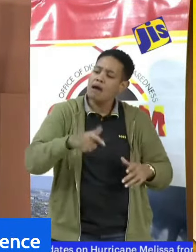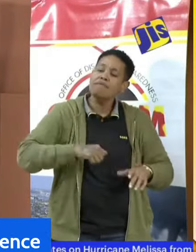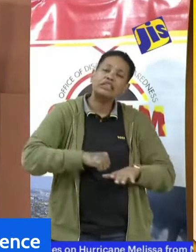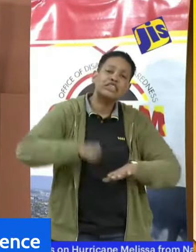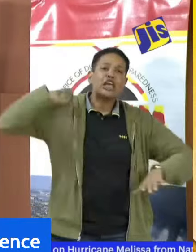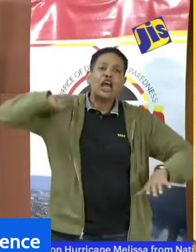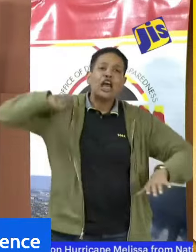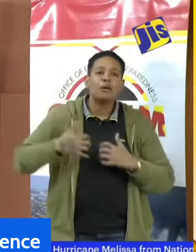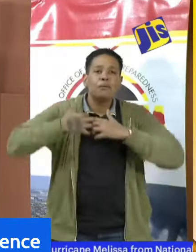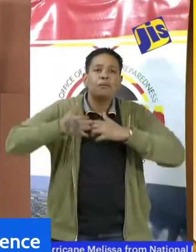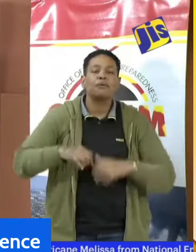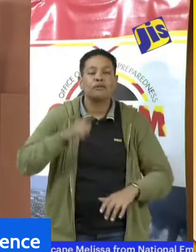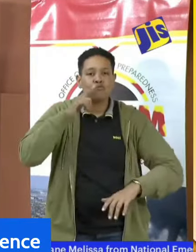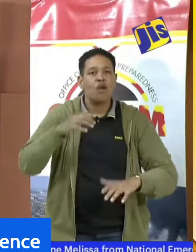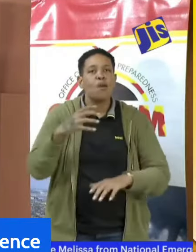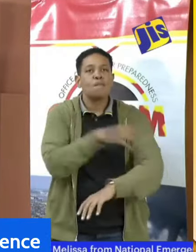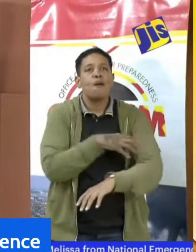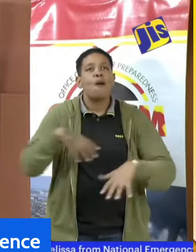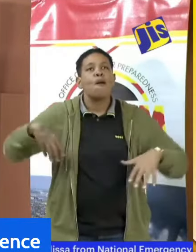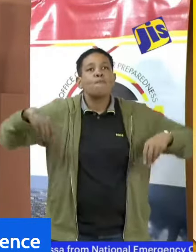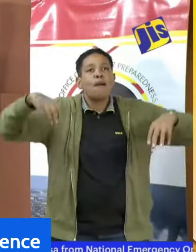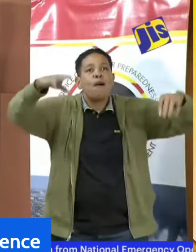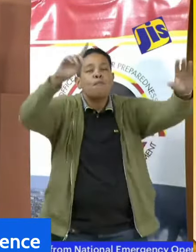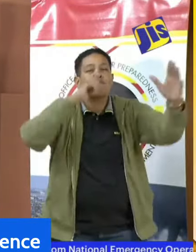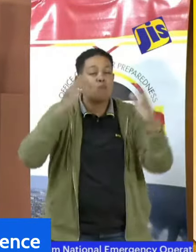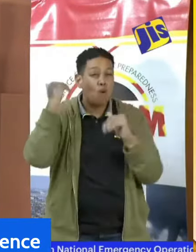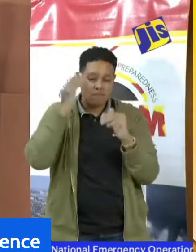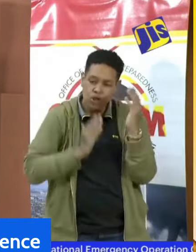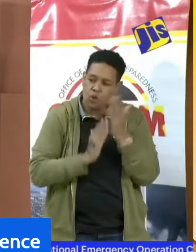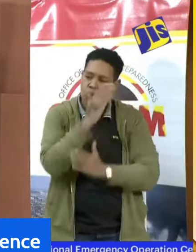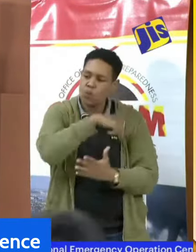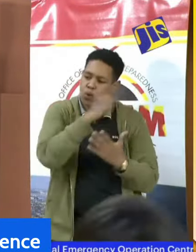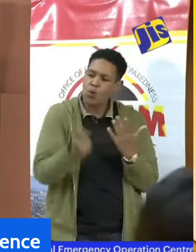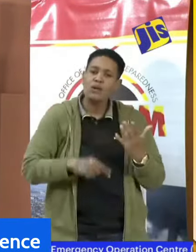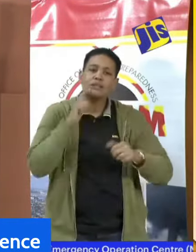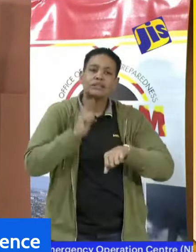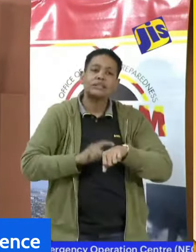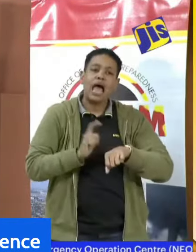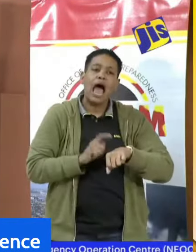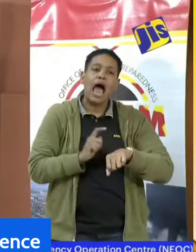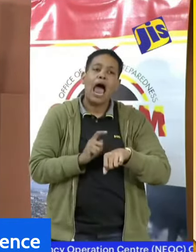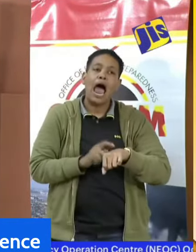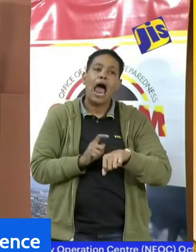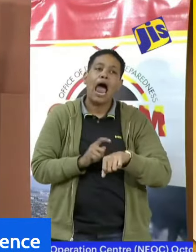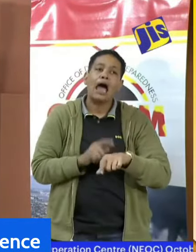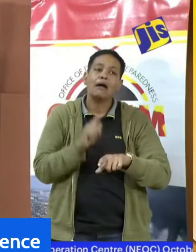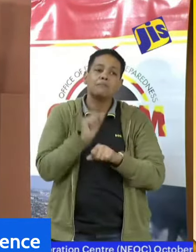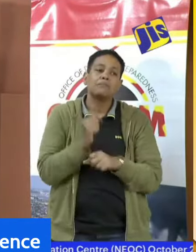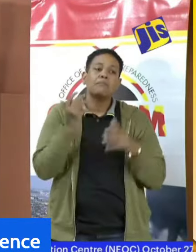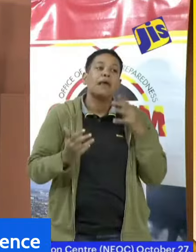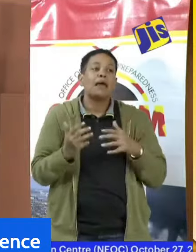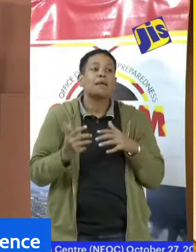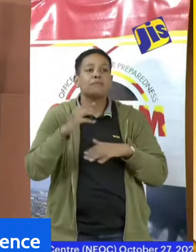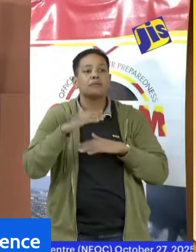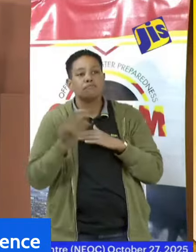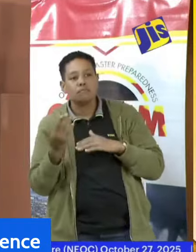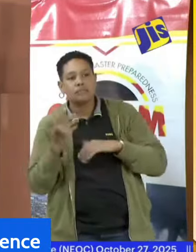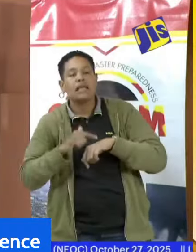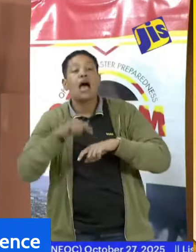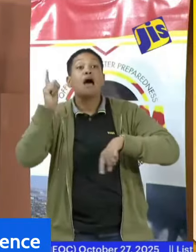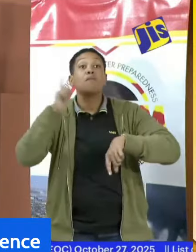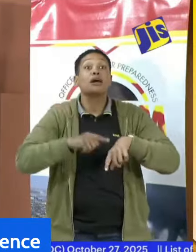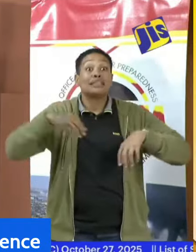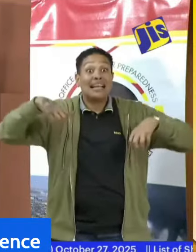backup power that will take them hopefully through the period that may be downtime until power